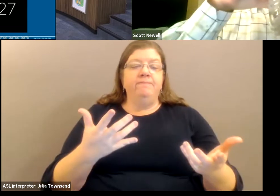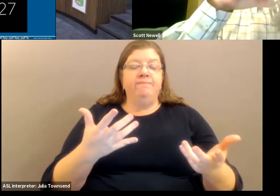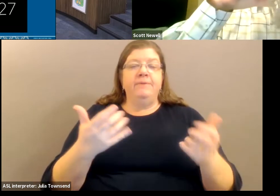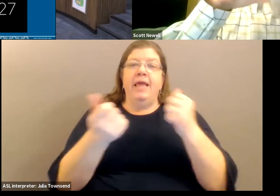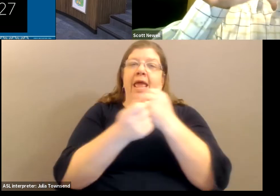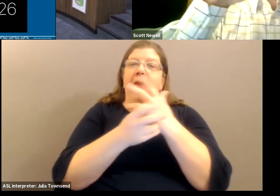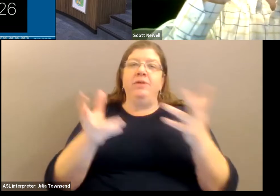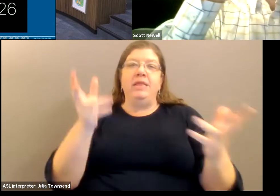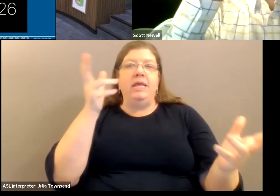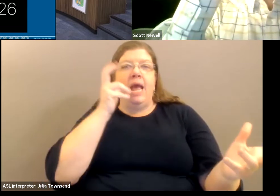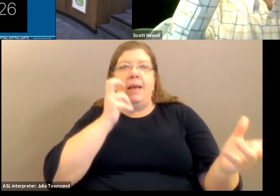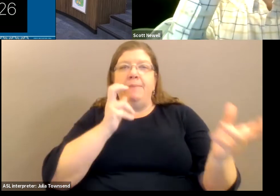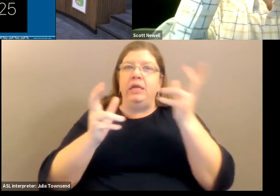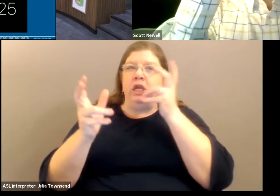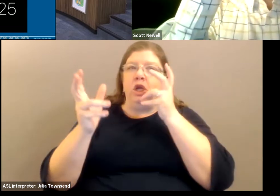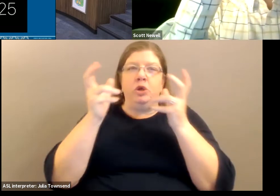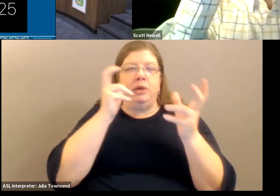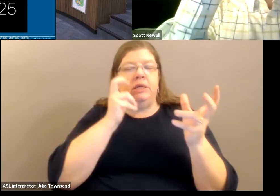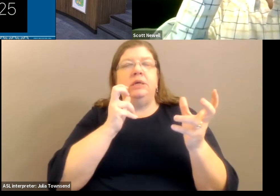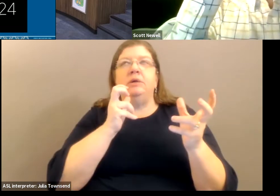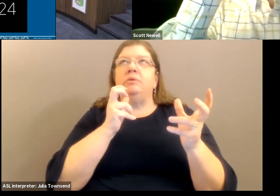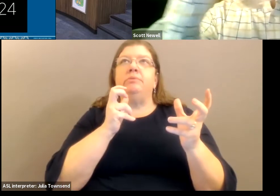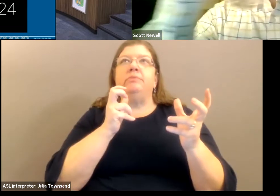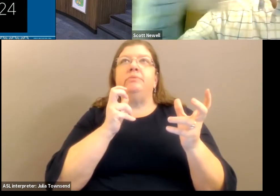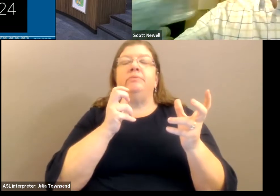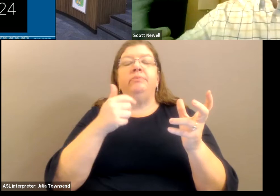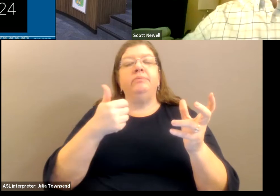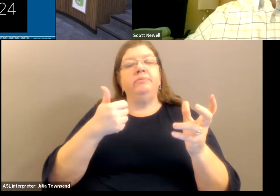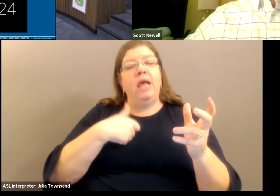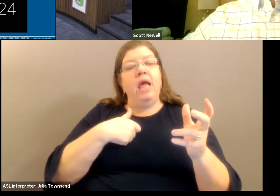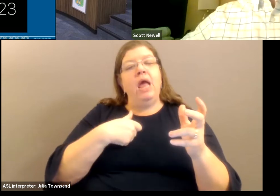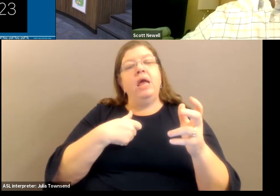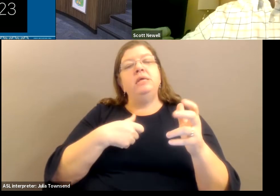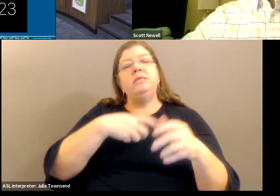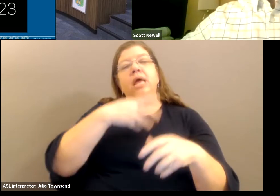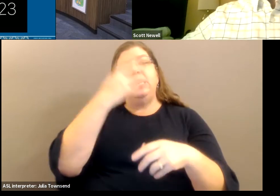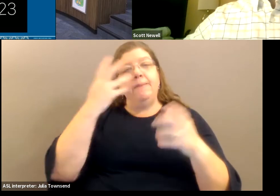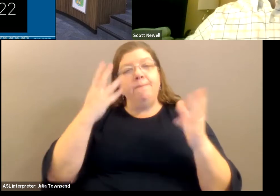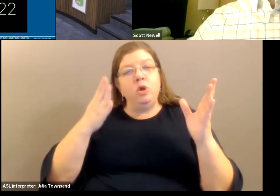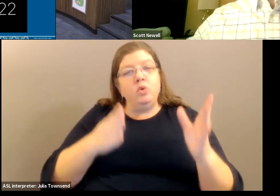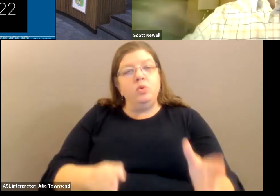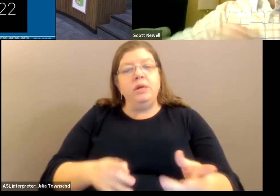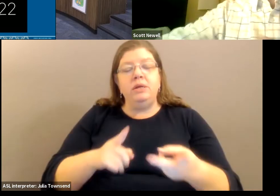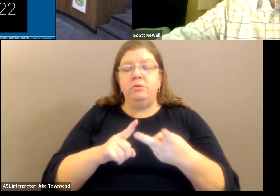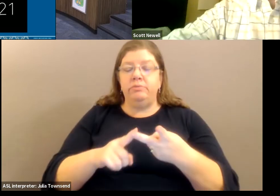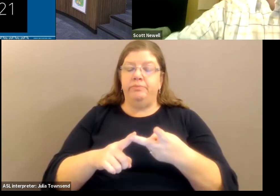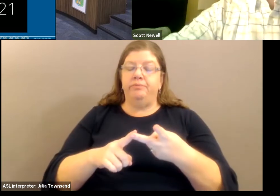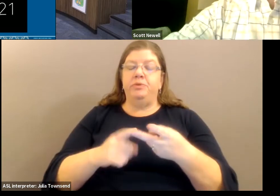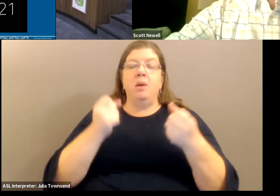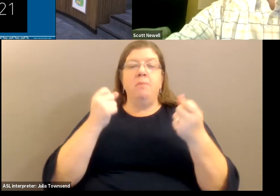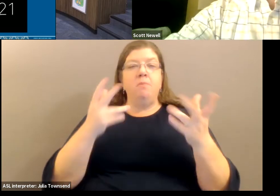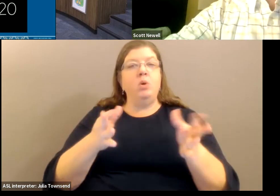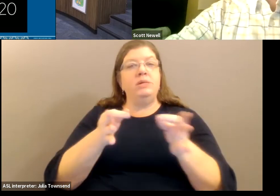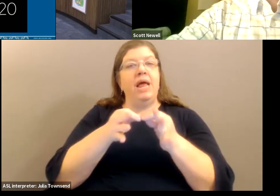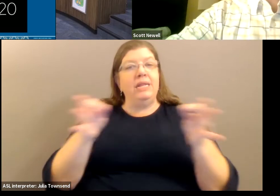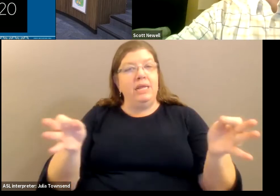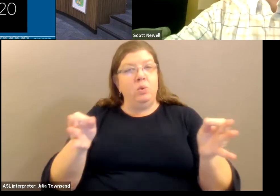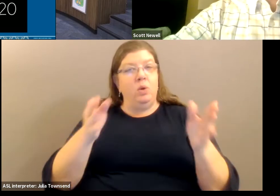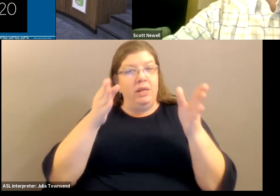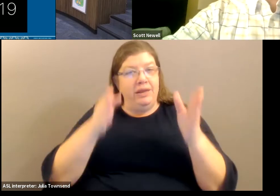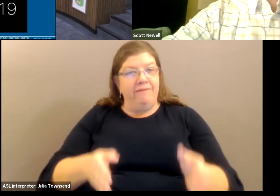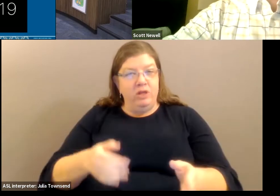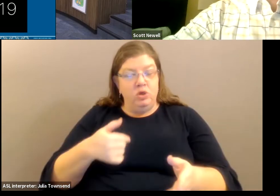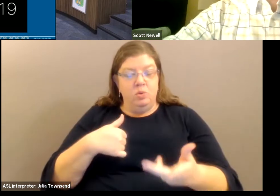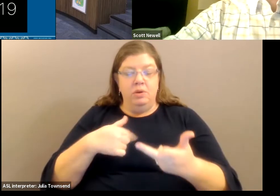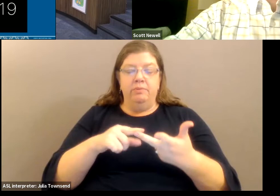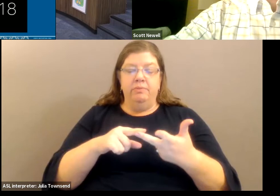everything I'm hearing. As an immigrant, as a multilingual individual, as a